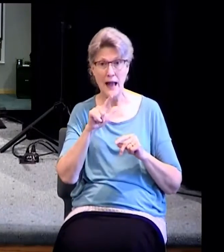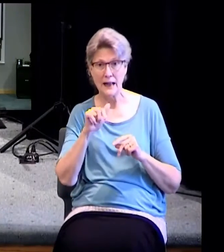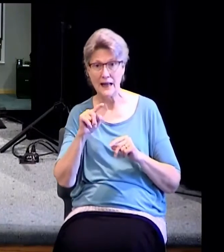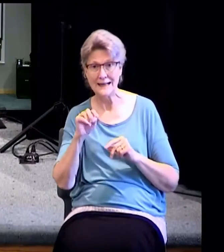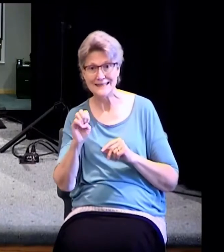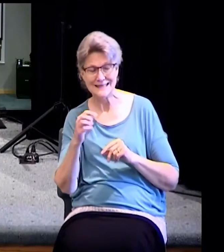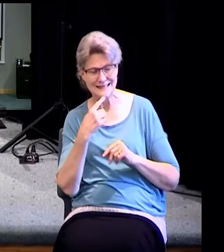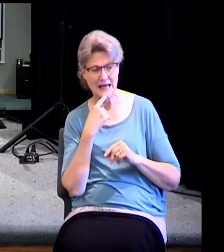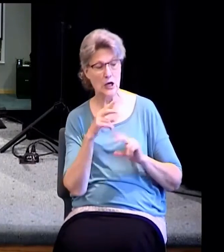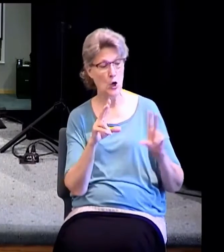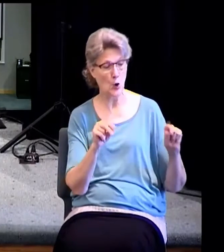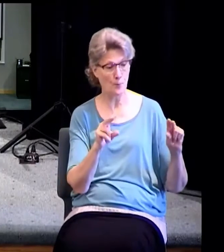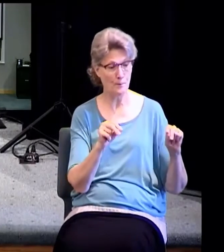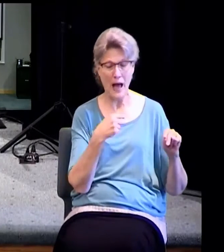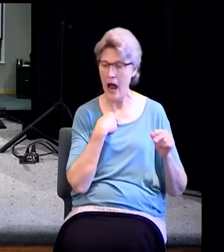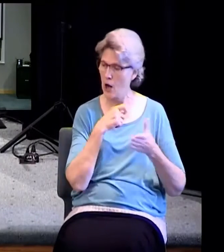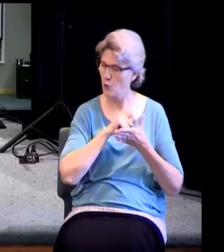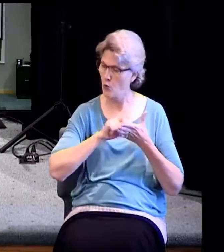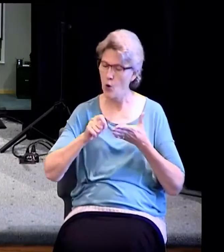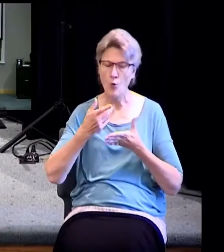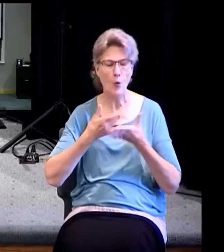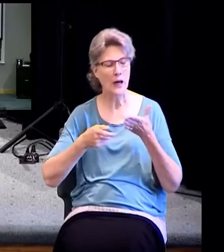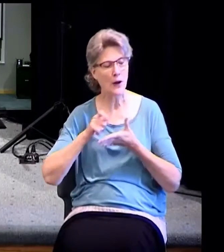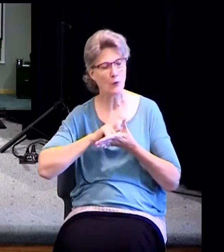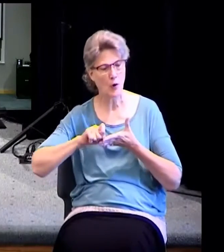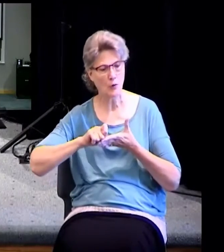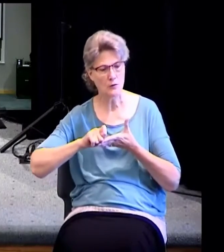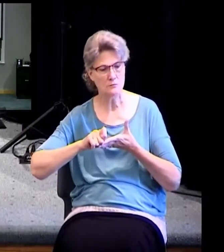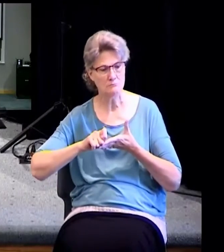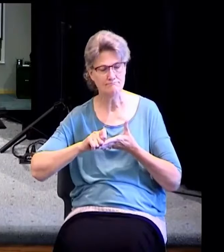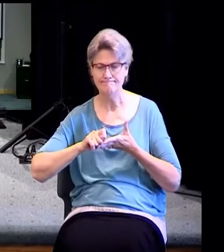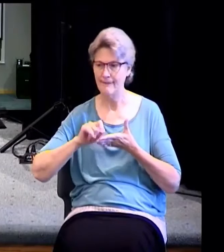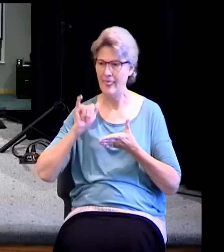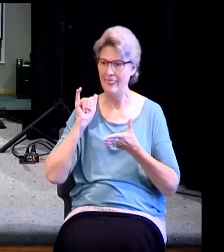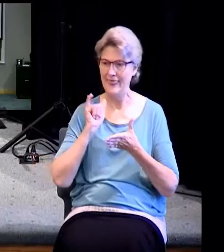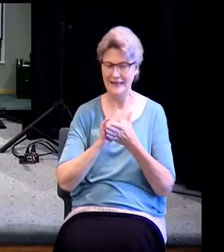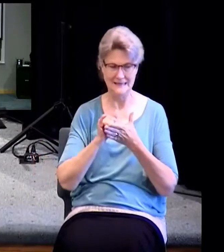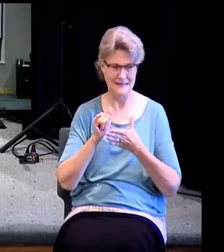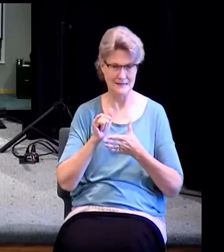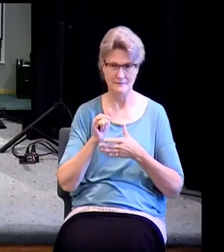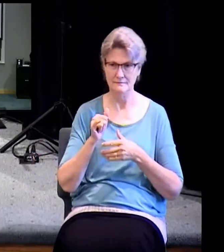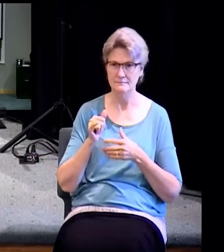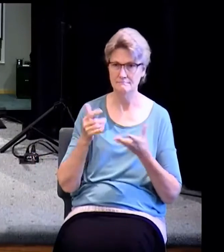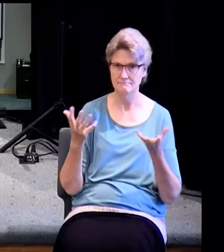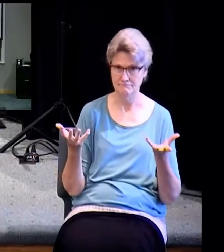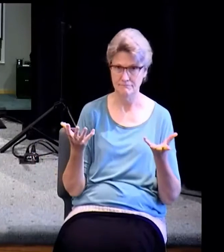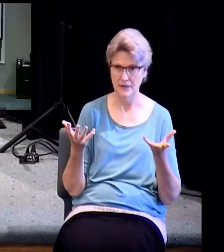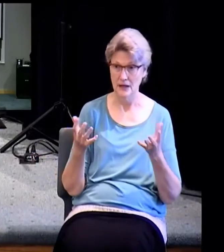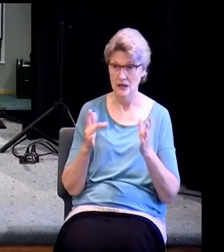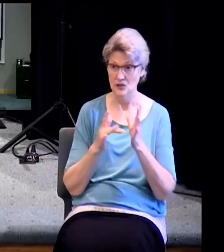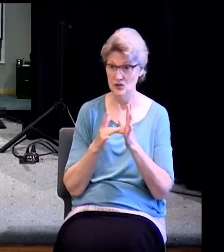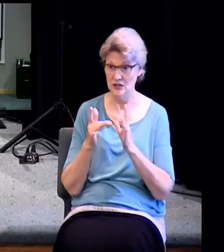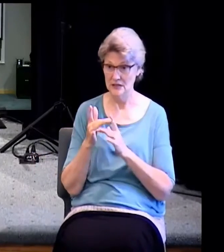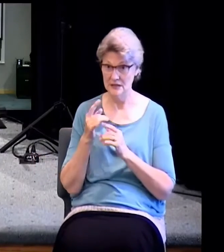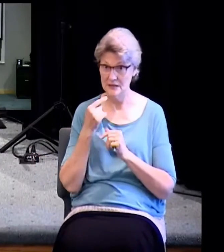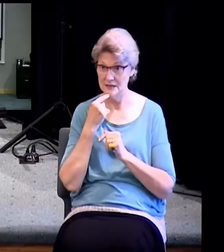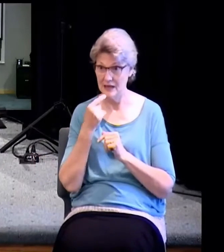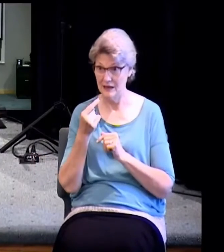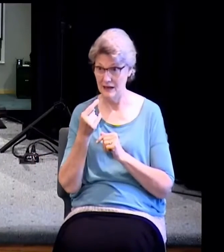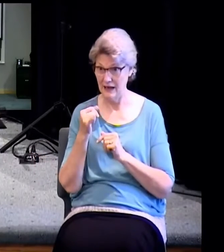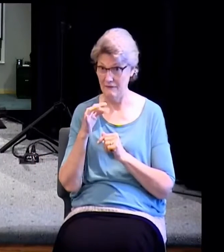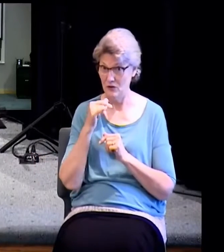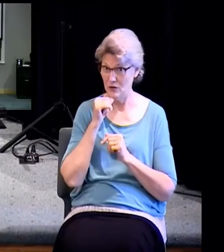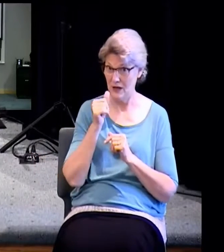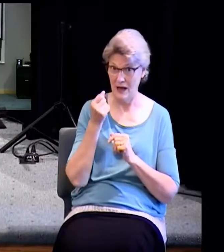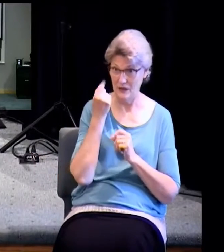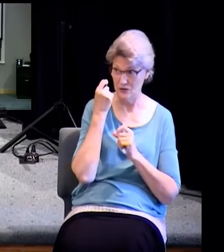I am that I am. And that's who was up on the cross. It does make a difference. Jesus said, if you don't realize who I am, you